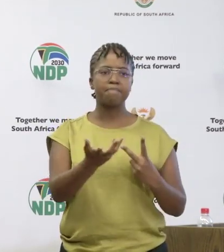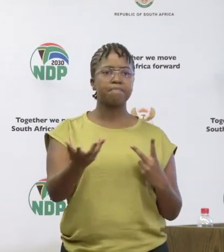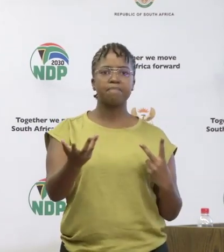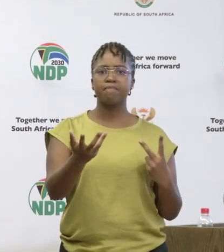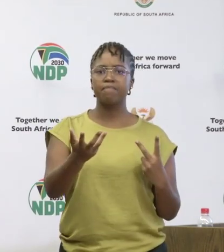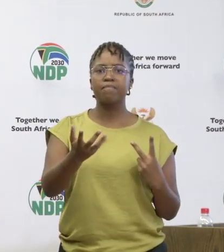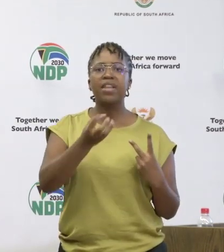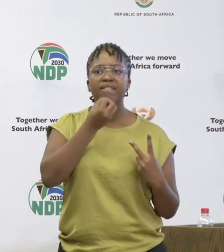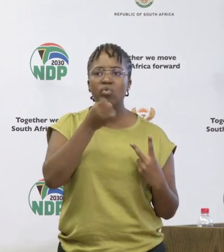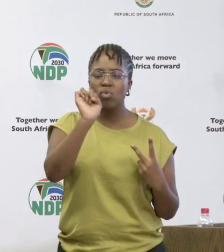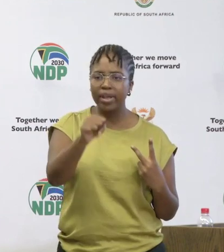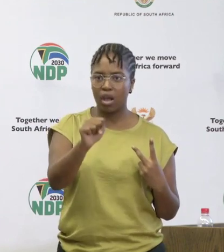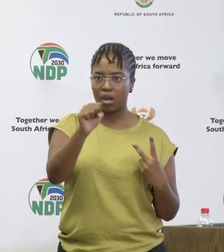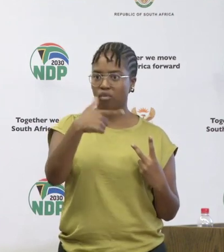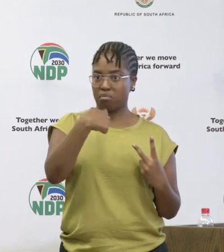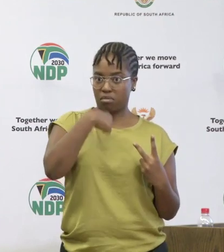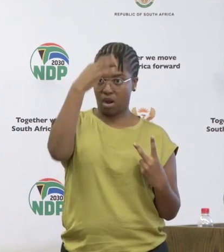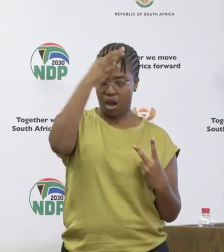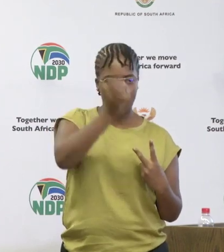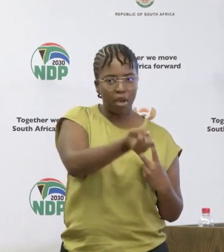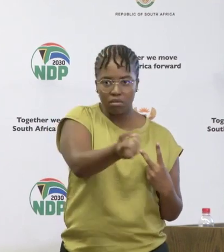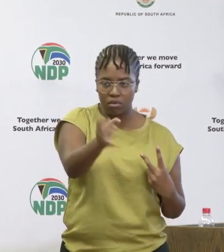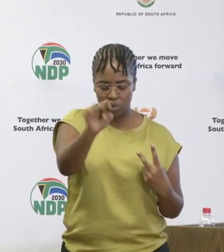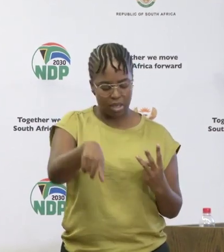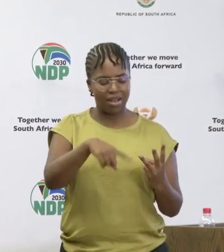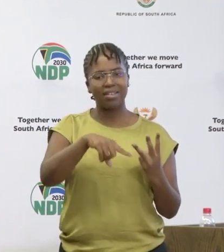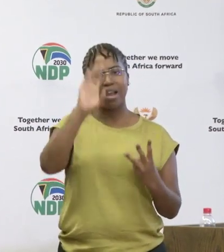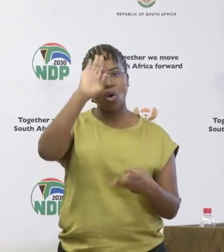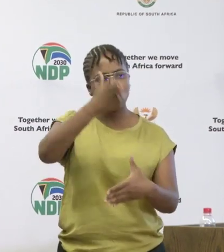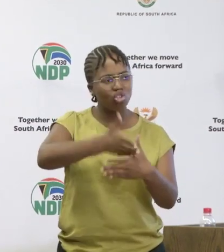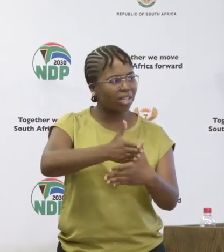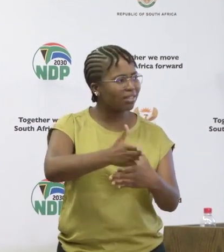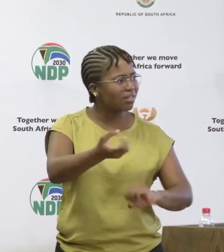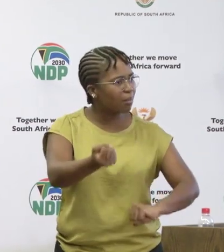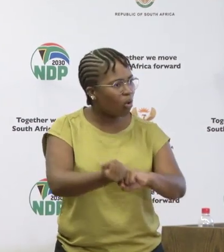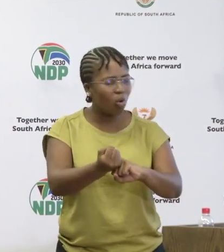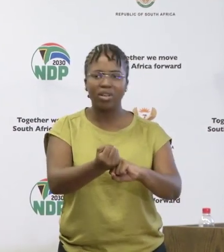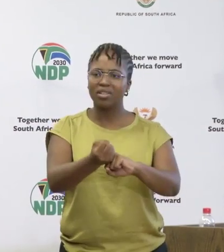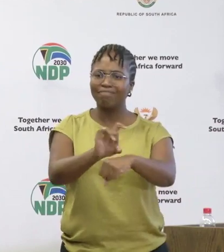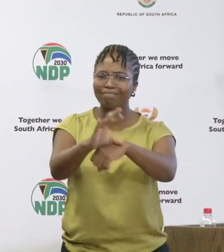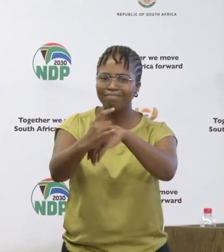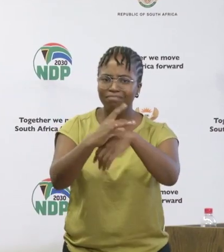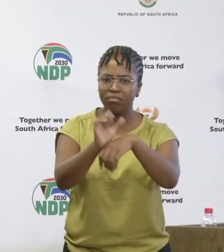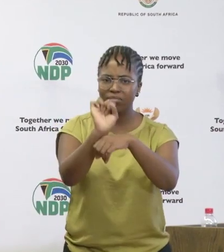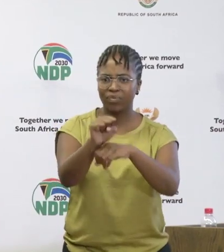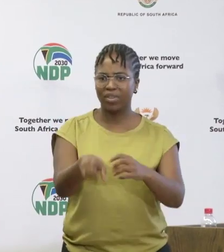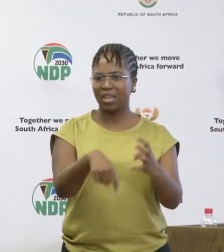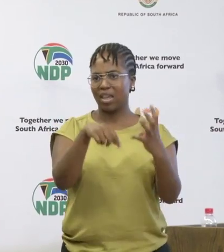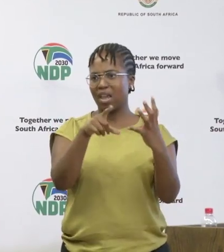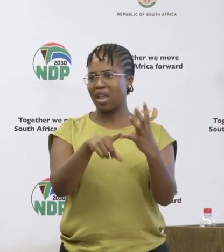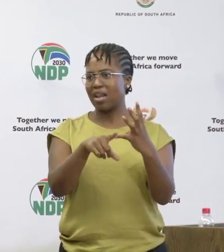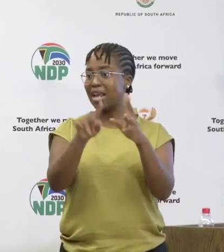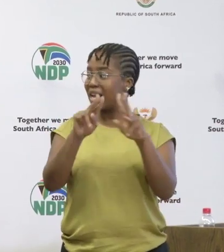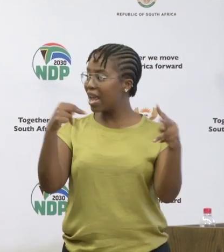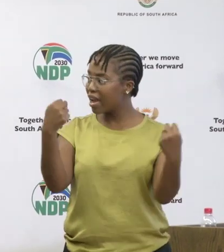food that they can receive from ourselves? Psychological support services, cooperative entities, the